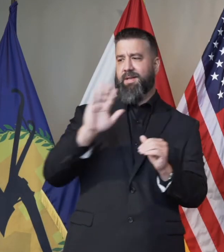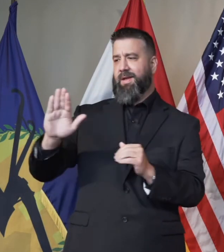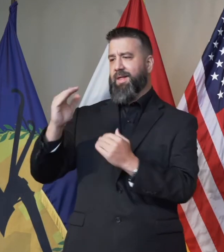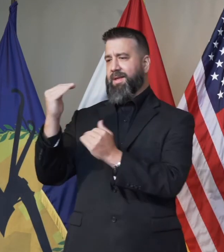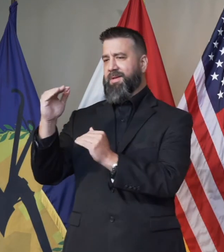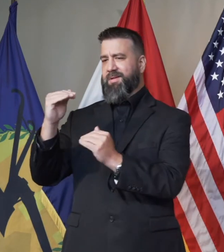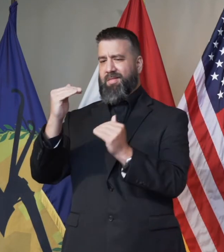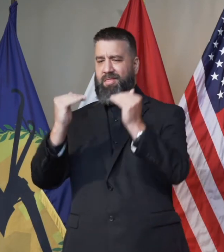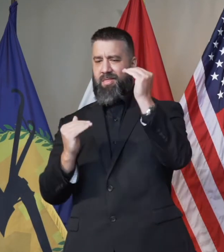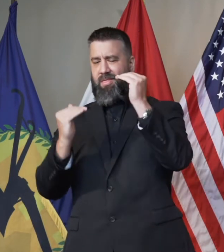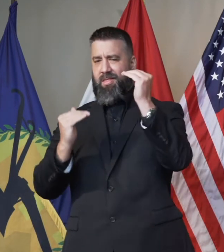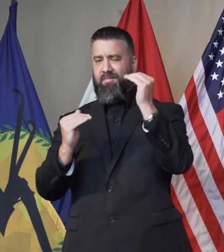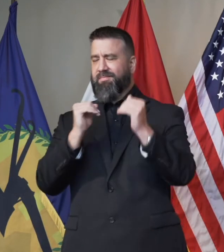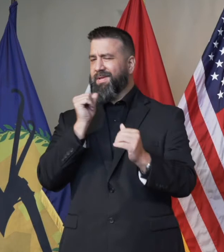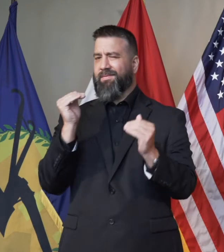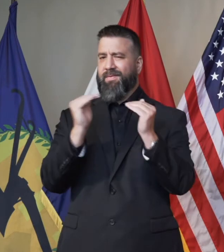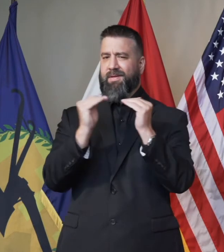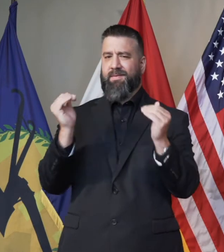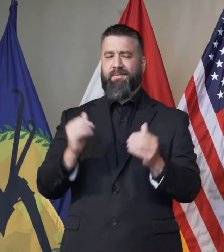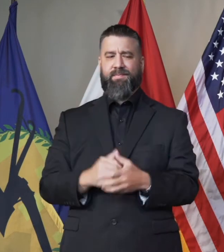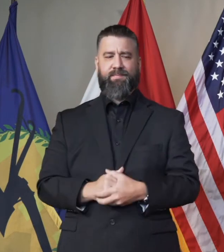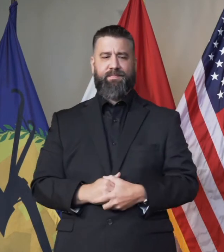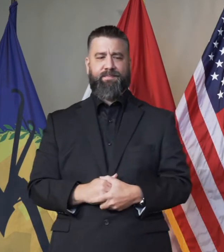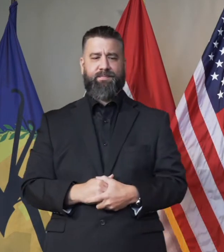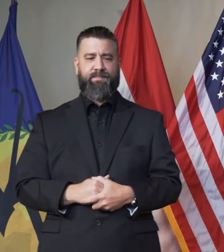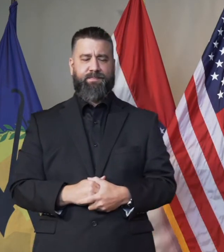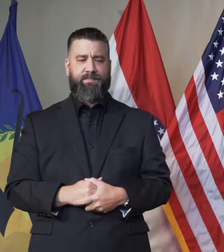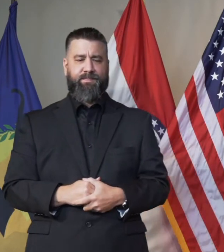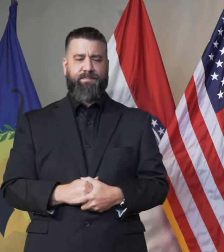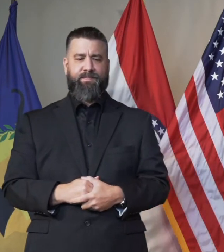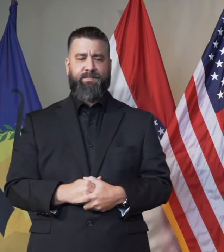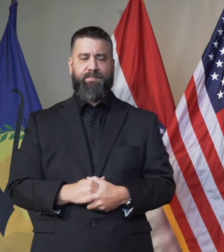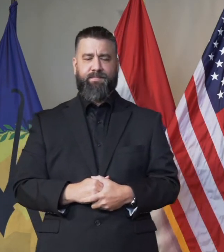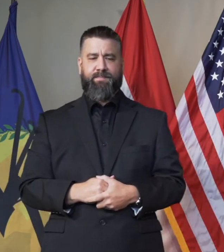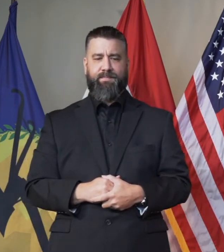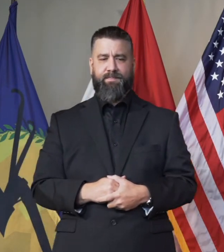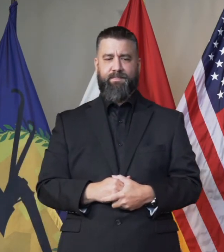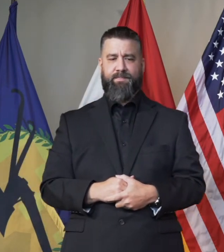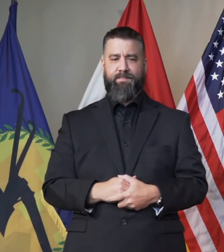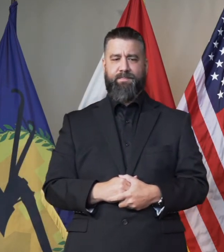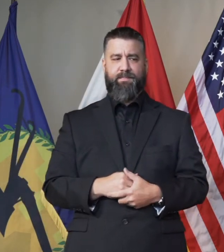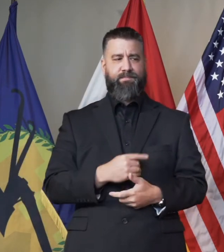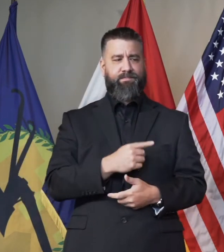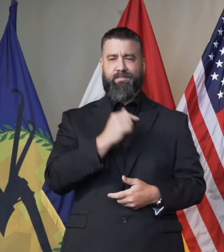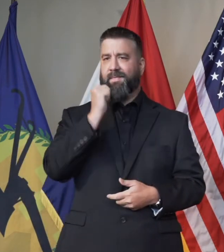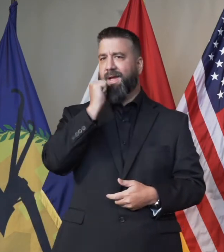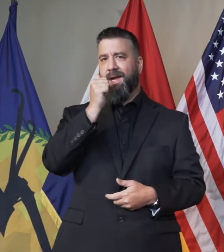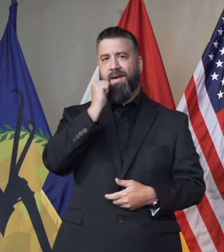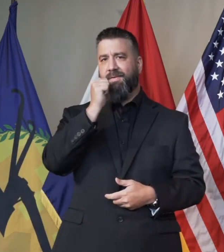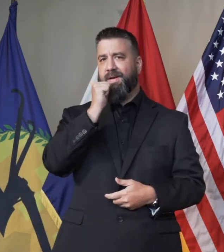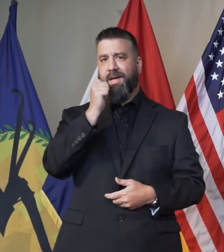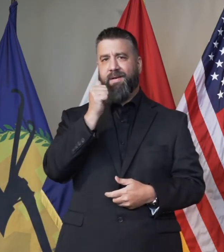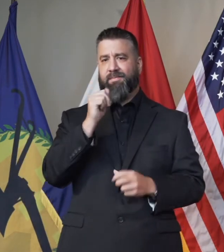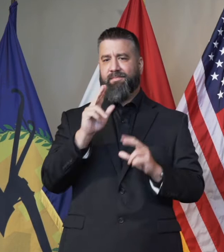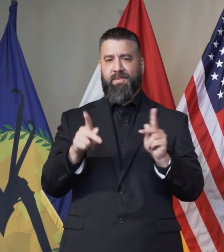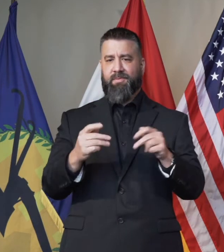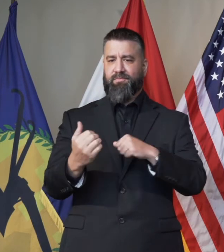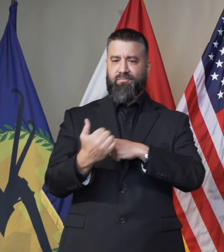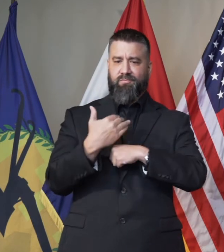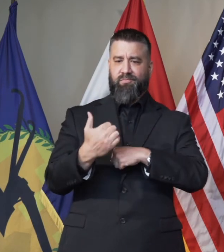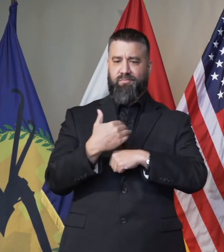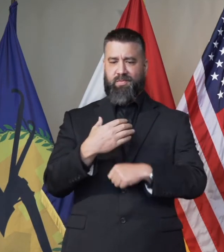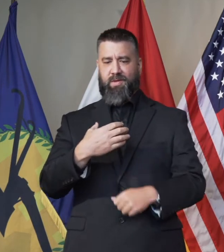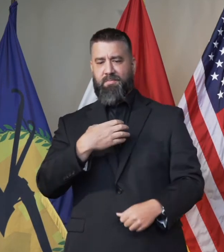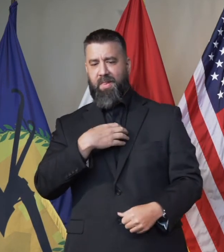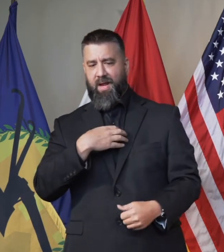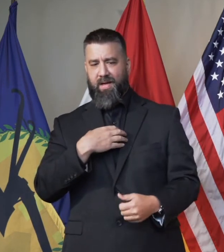yes. there was a letter. Sure. There's we receive daily communications,